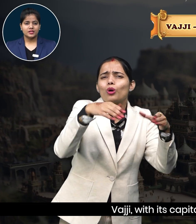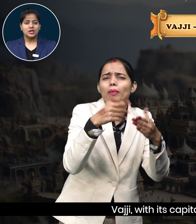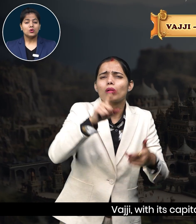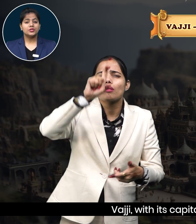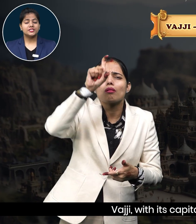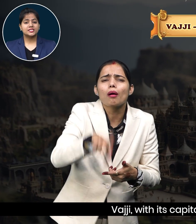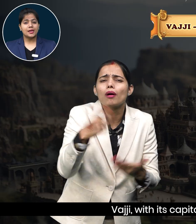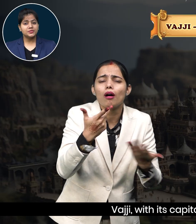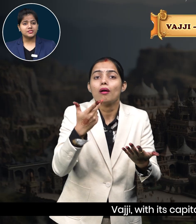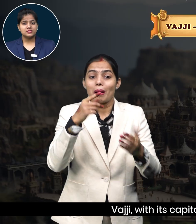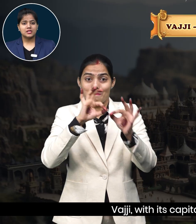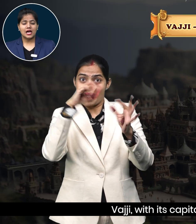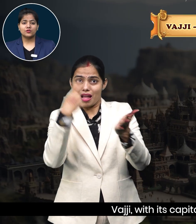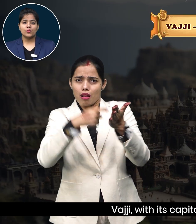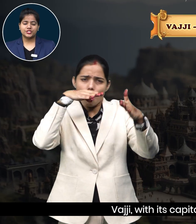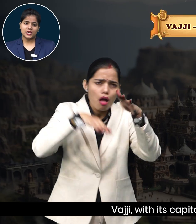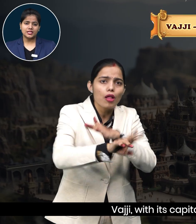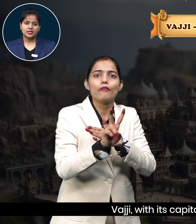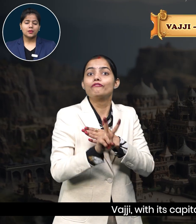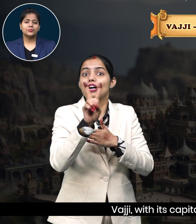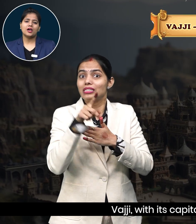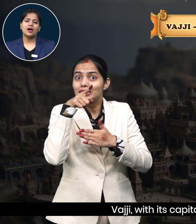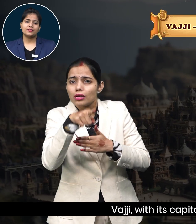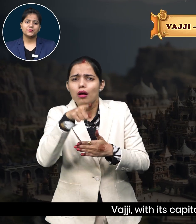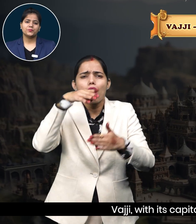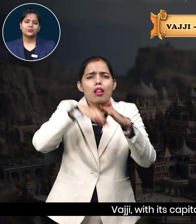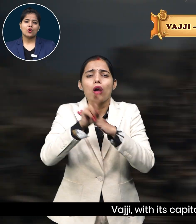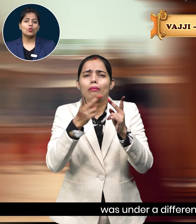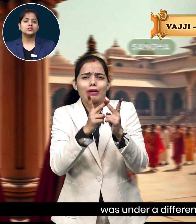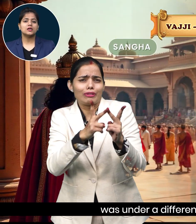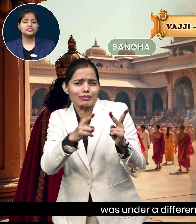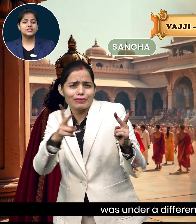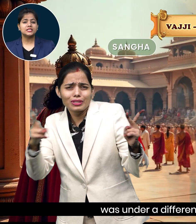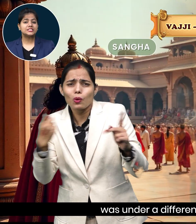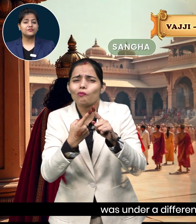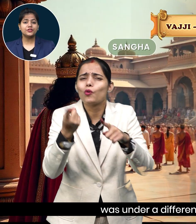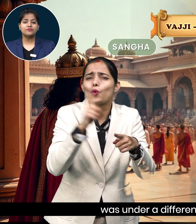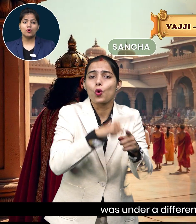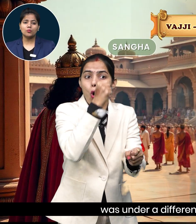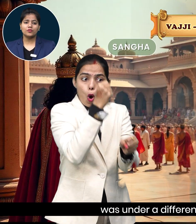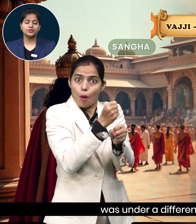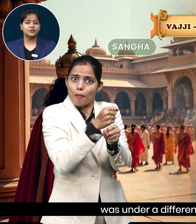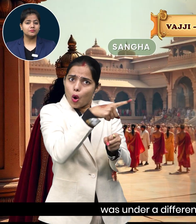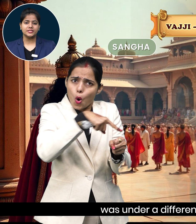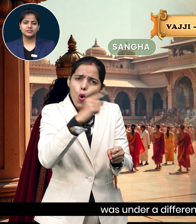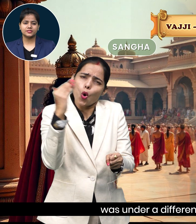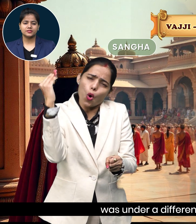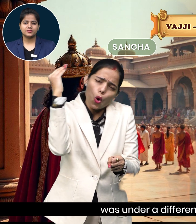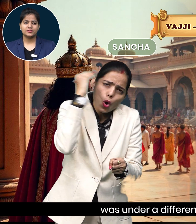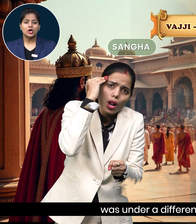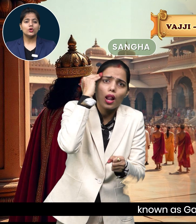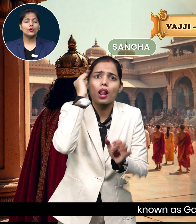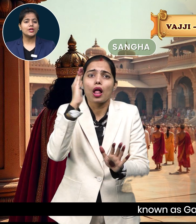Vajji, with its capital at Vaishali, Bihar, was under a different form of